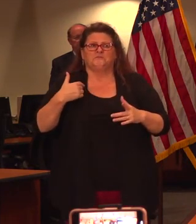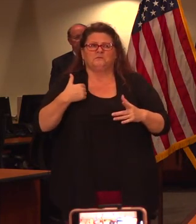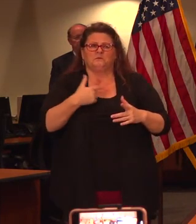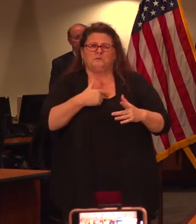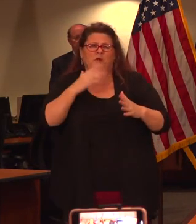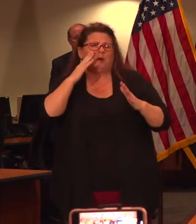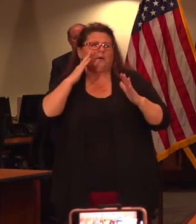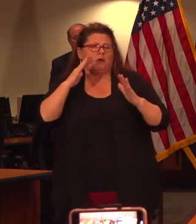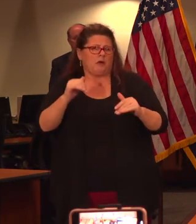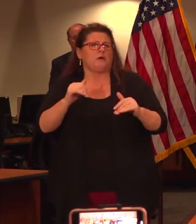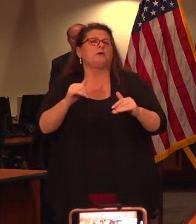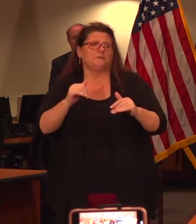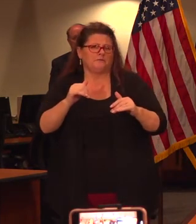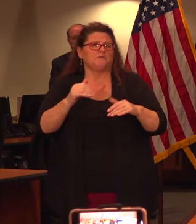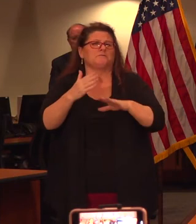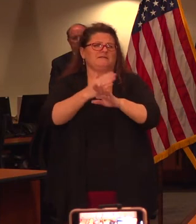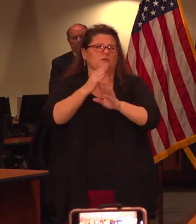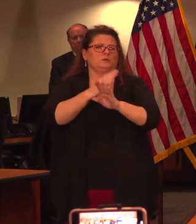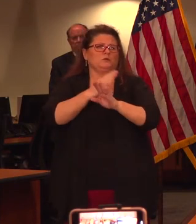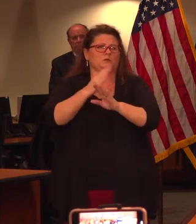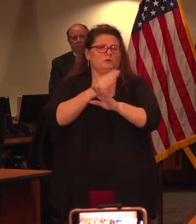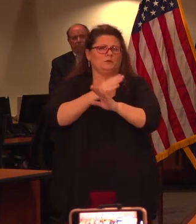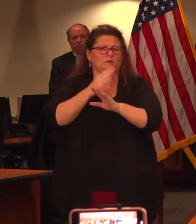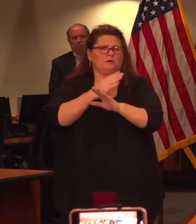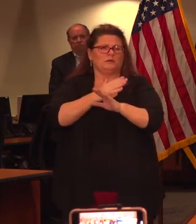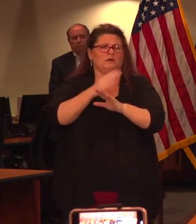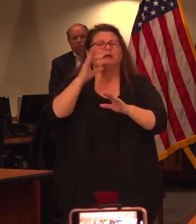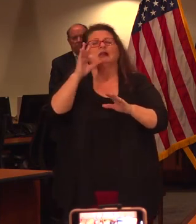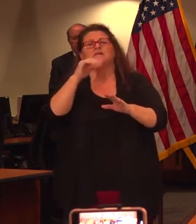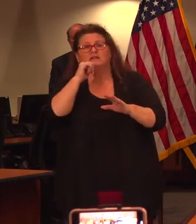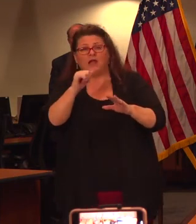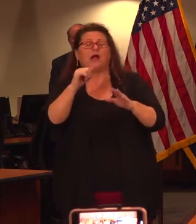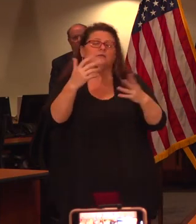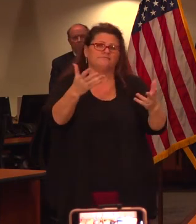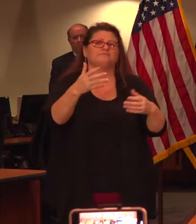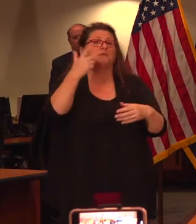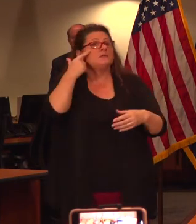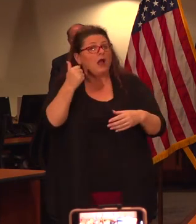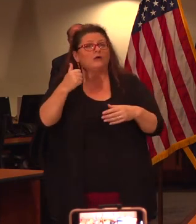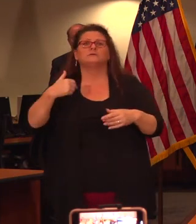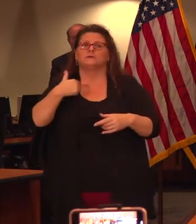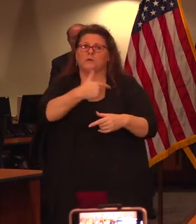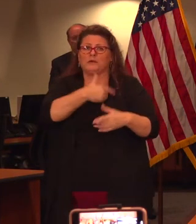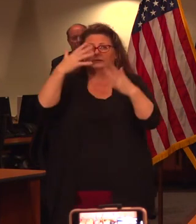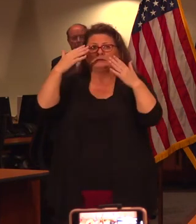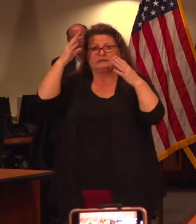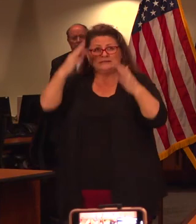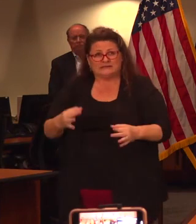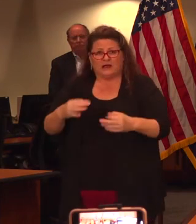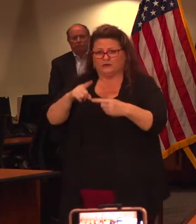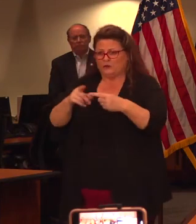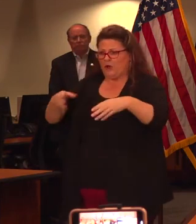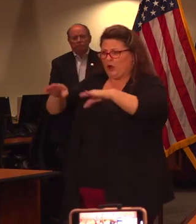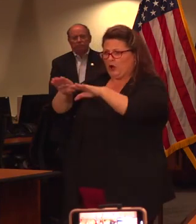get ahead of some of our other states because of the way that we took a deliberate path in closing down only